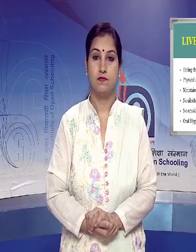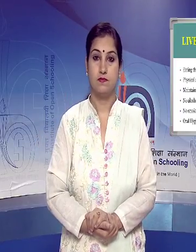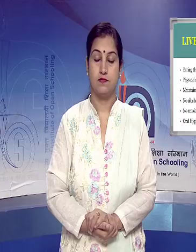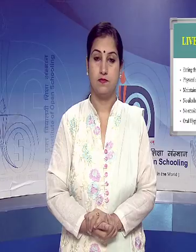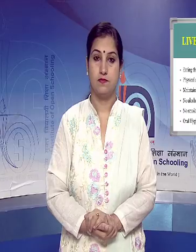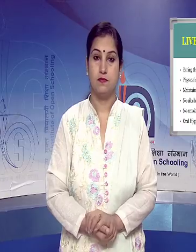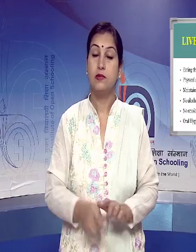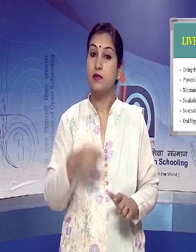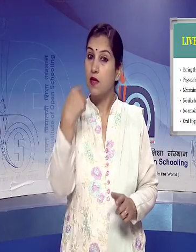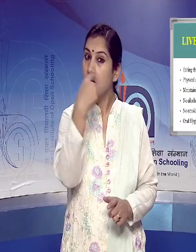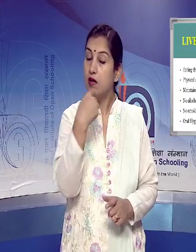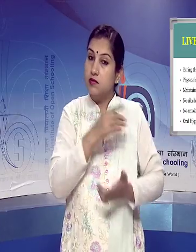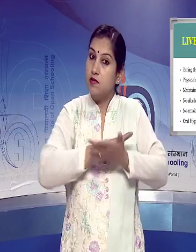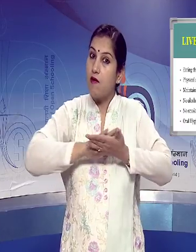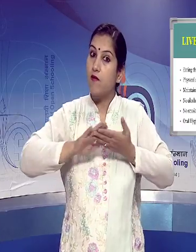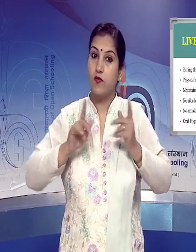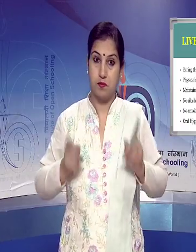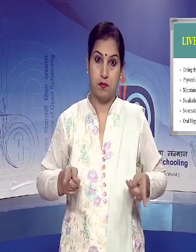and oral hygiene.